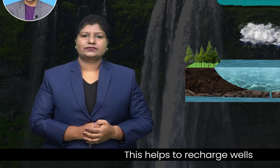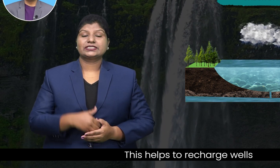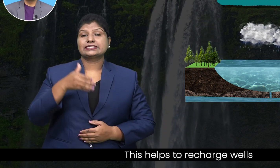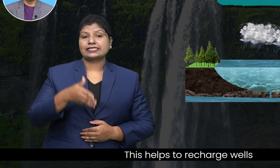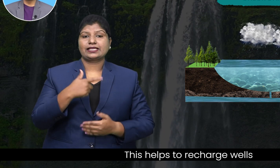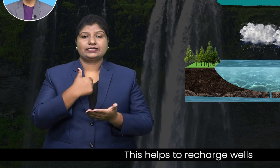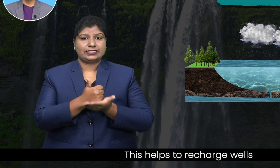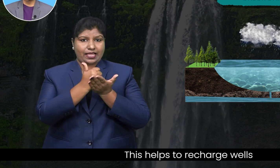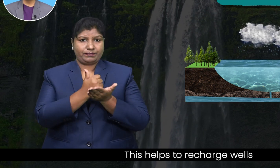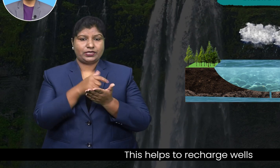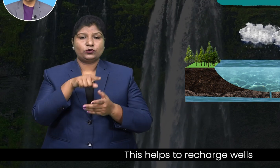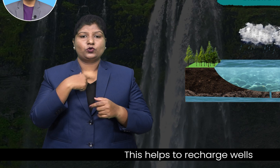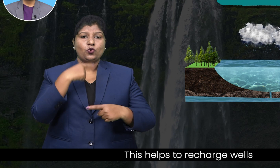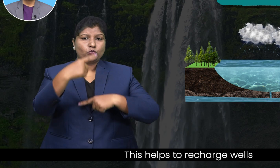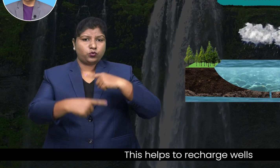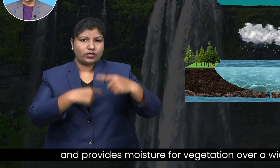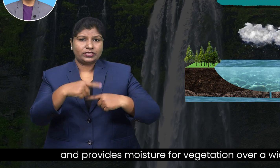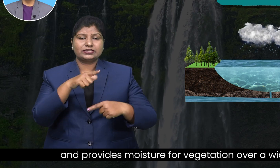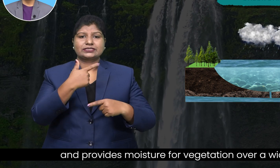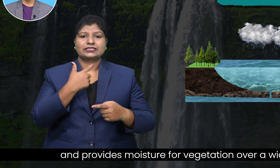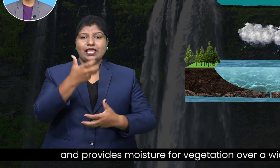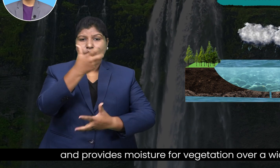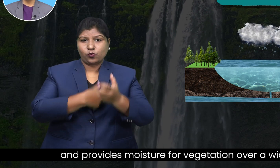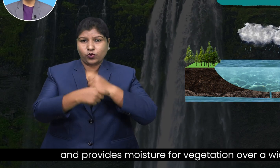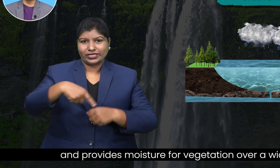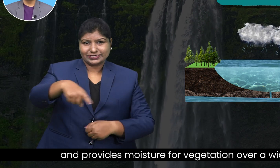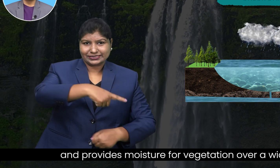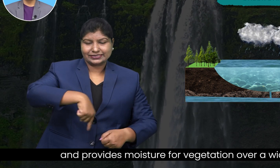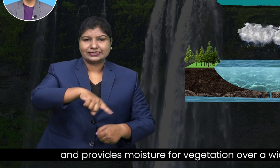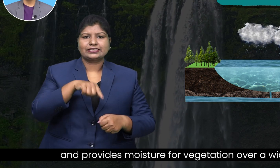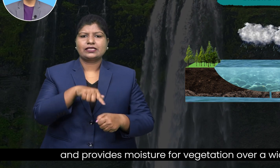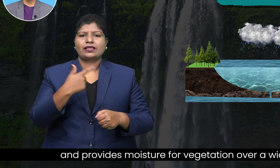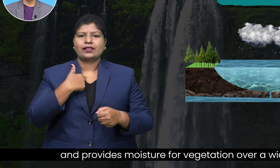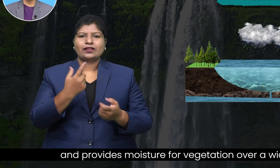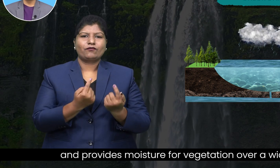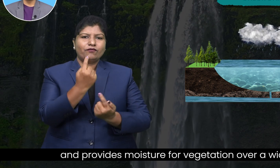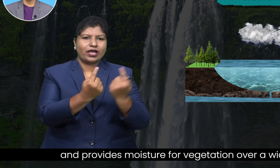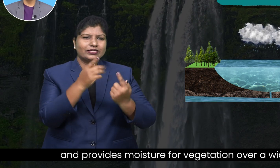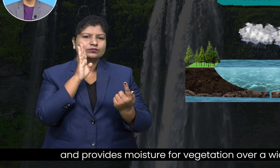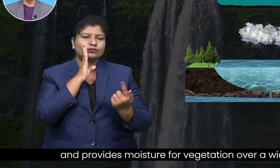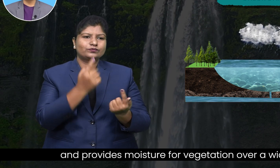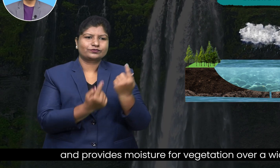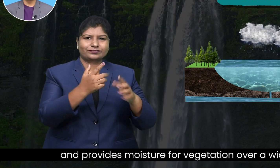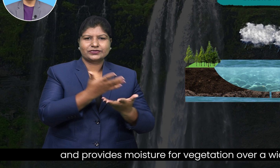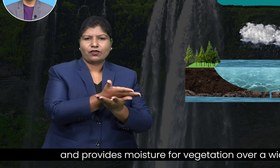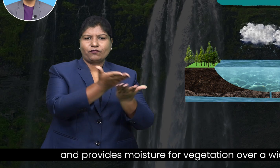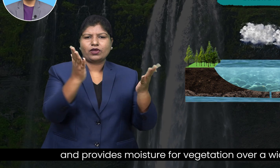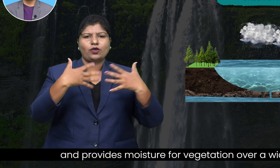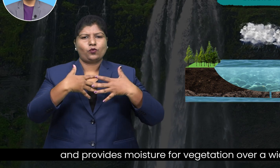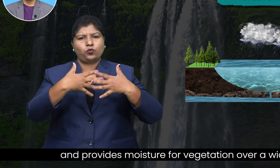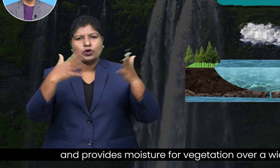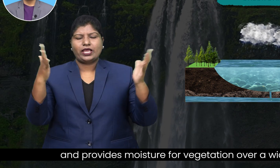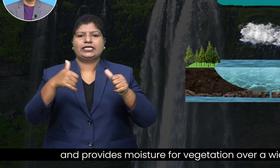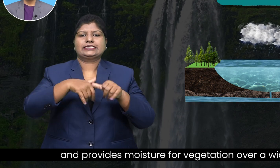This helps to recharge wells and provides moisture for vegetation over a wide area.